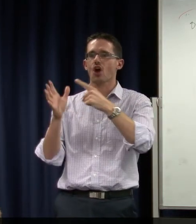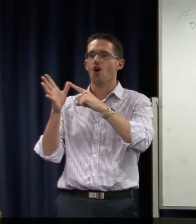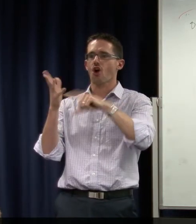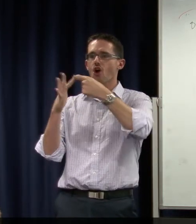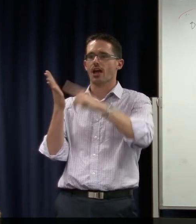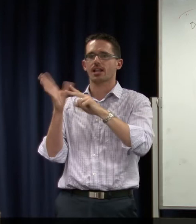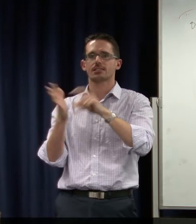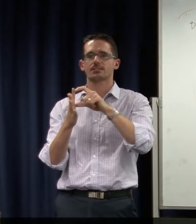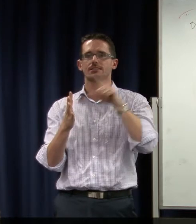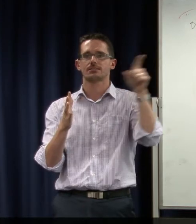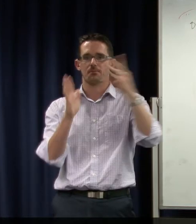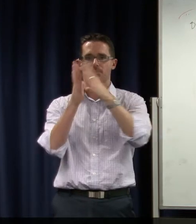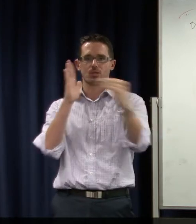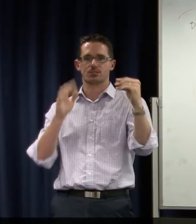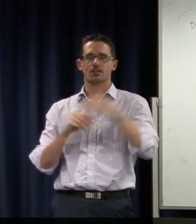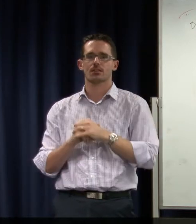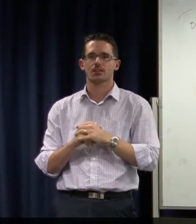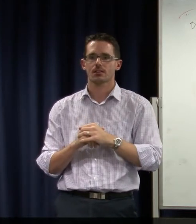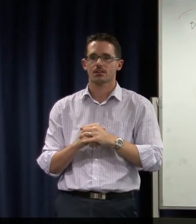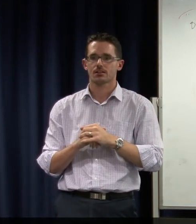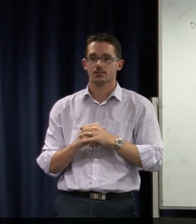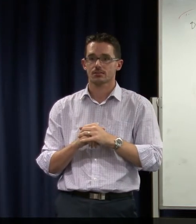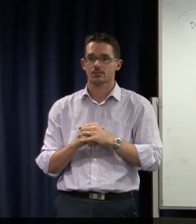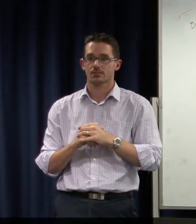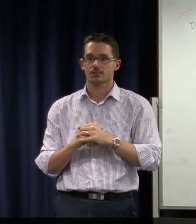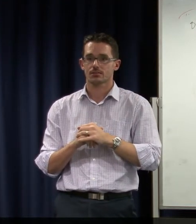selling our building,